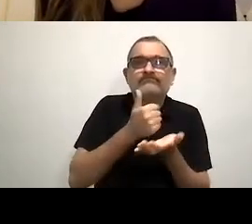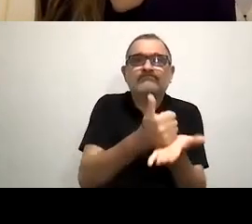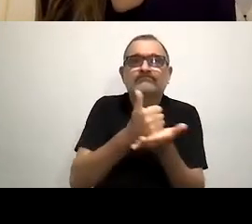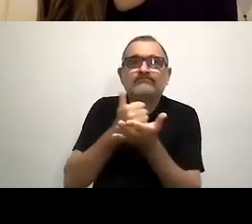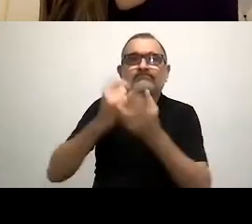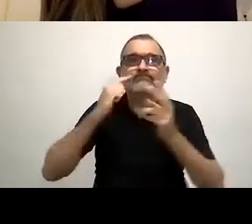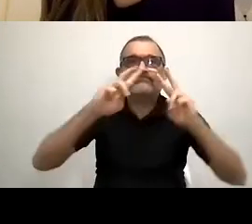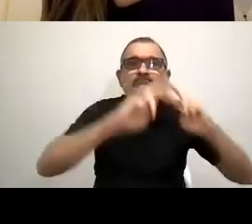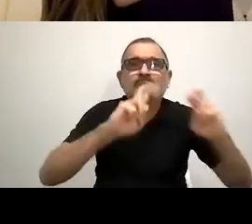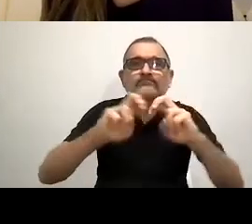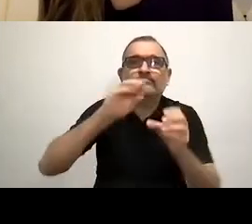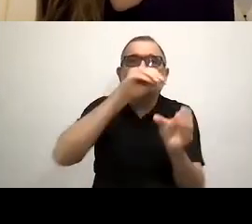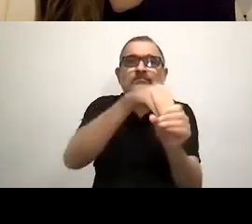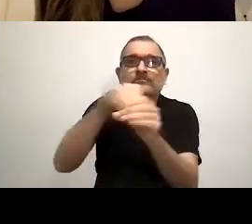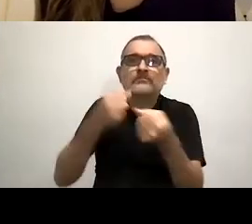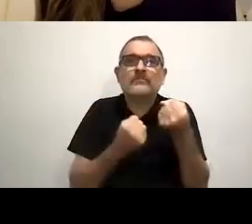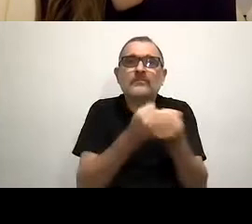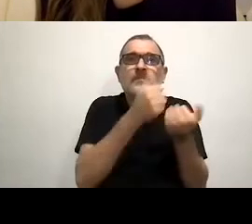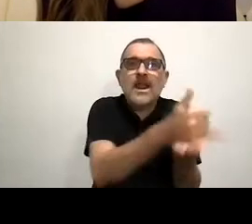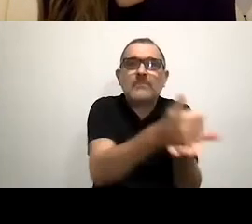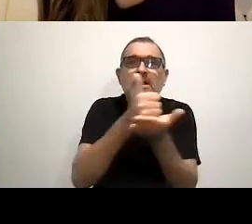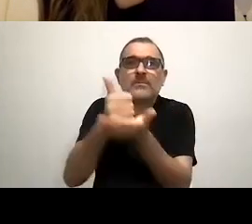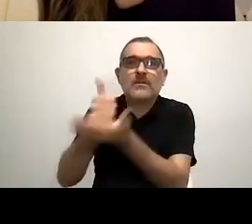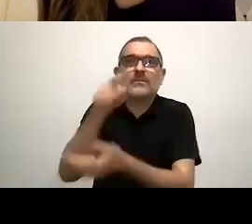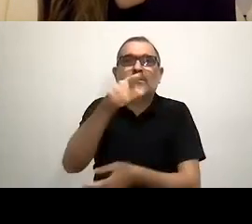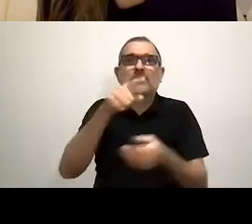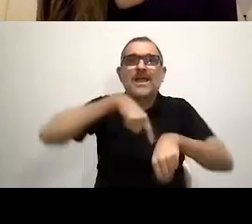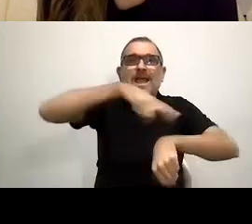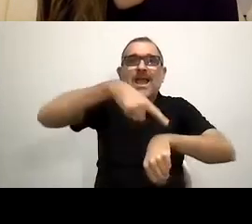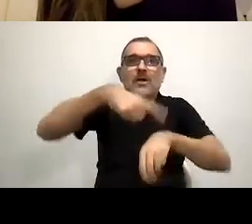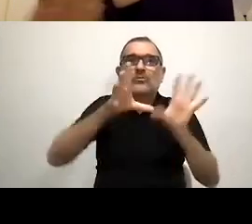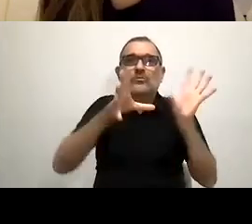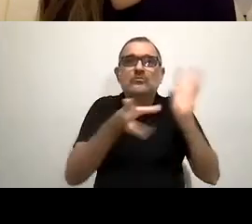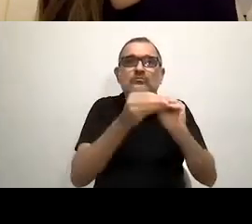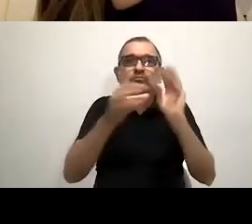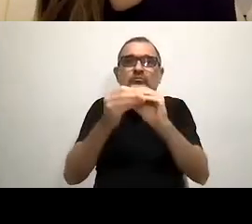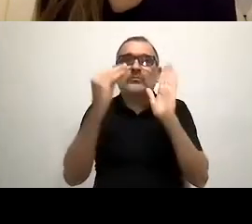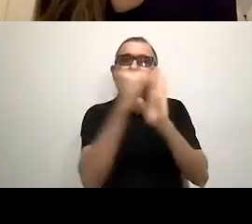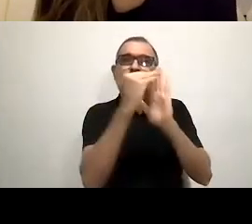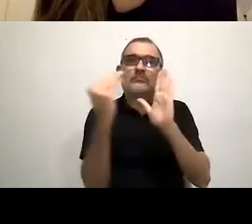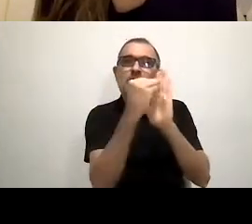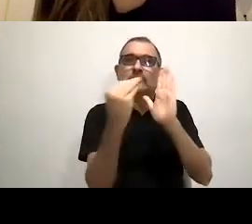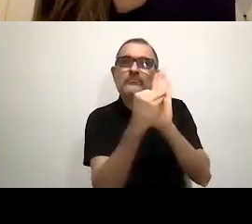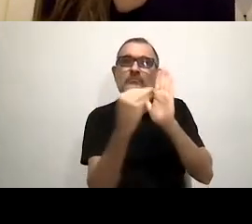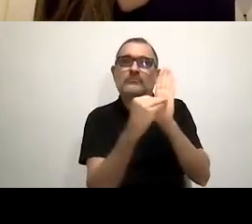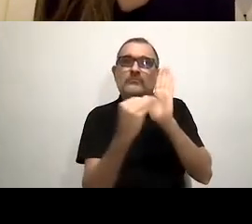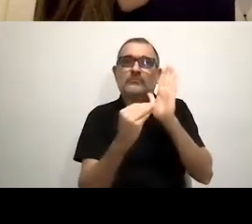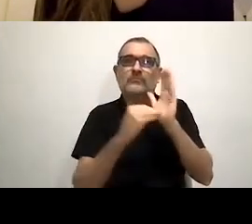these would count towards your professional development to continue to maintain your accreditation.